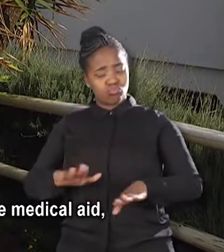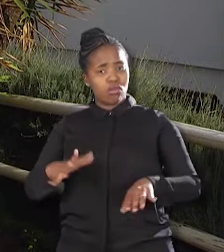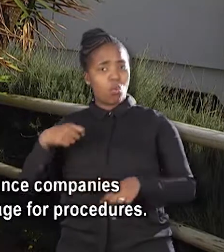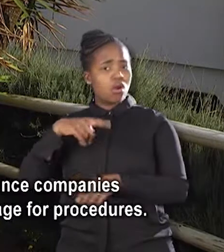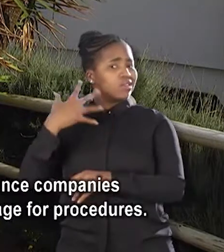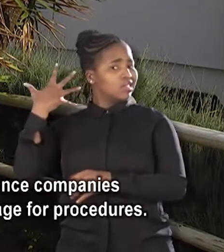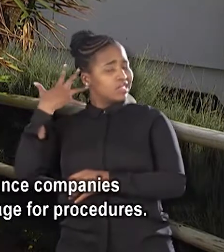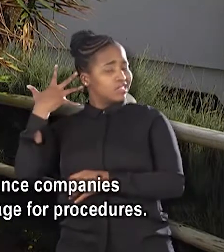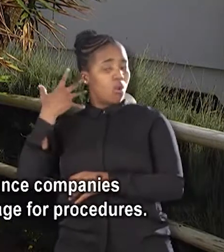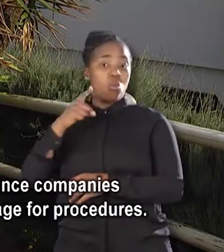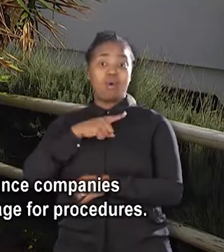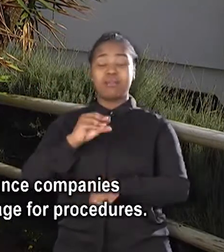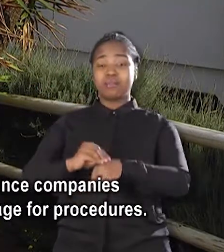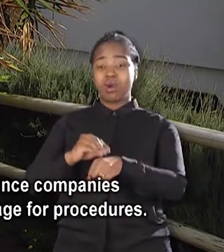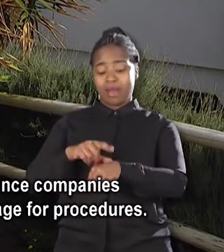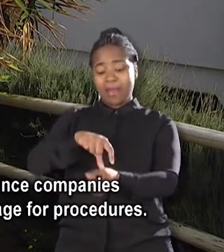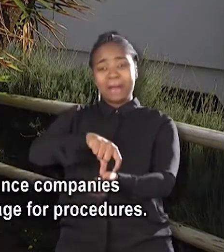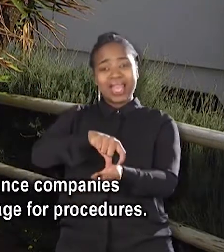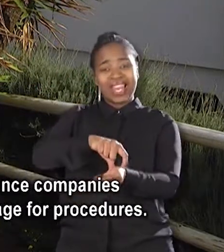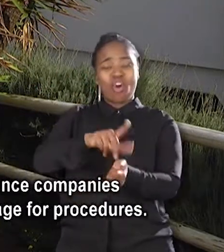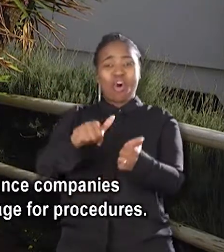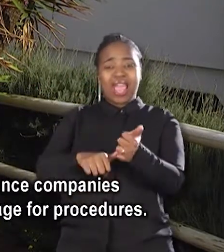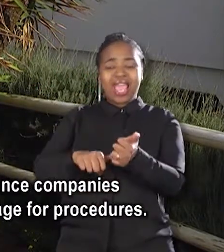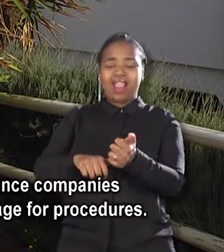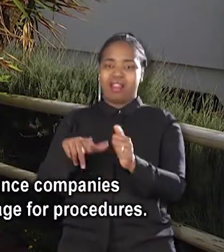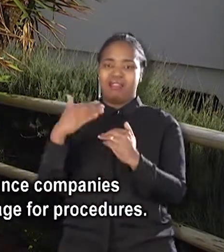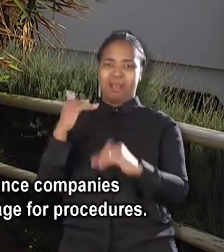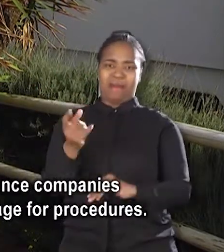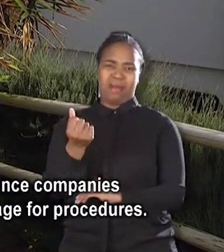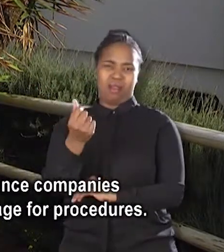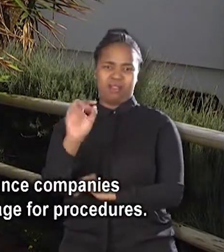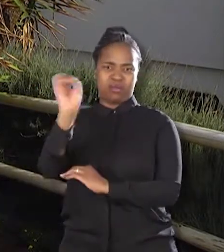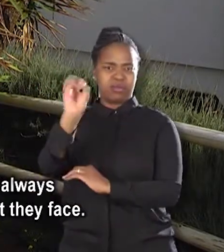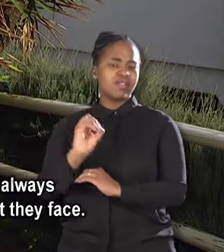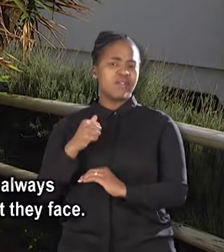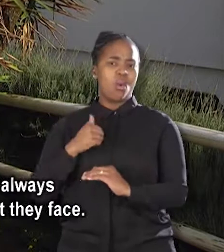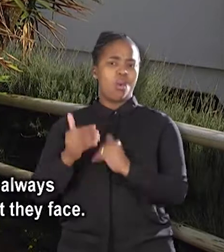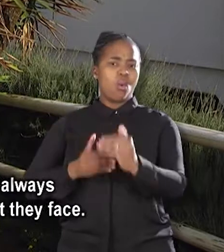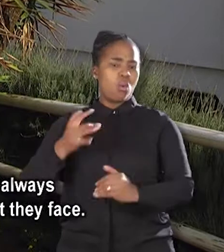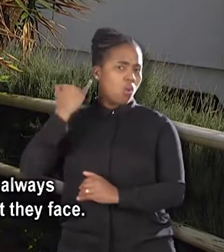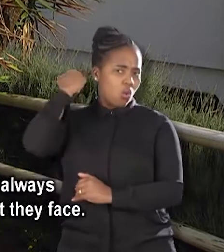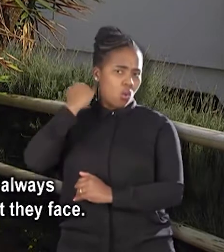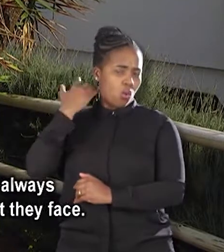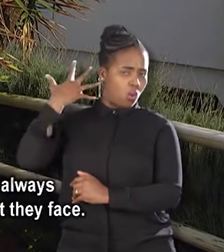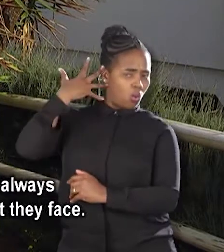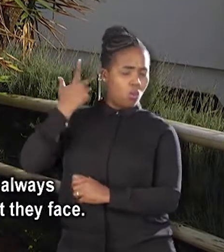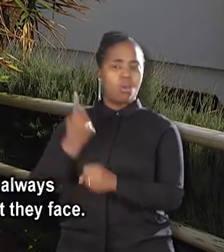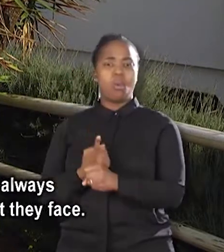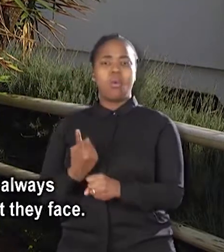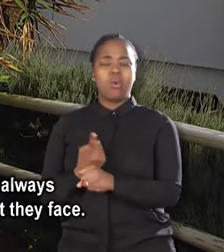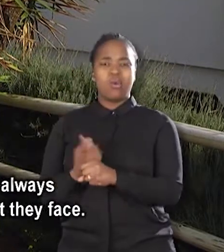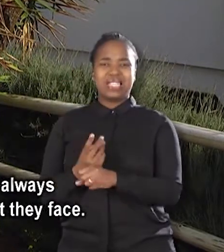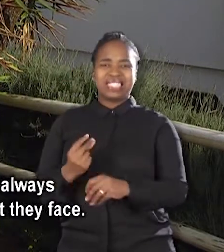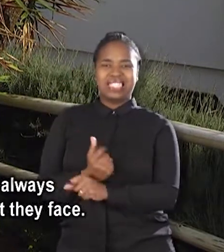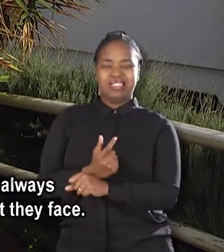medical aid, the medical insurance companies only pay like a limited percentage for the procedures. So there's always a shortfall that they